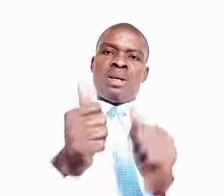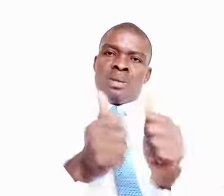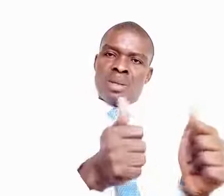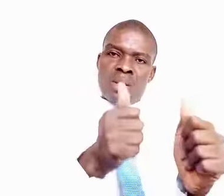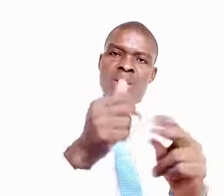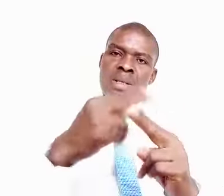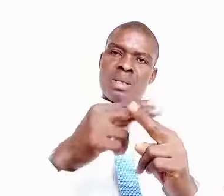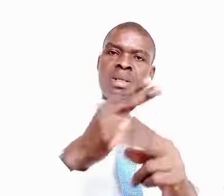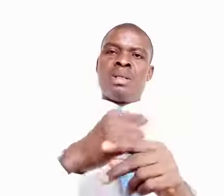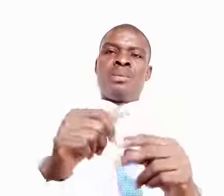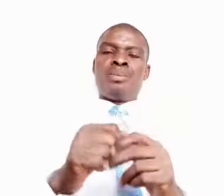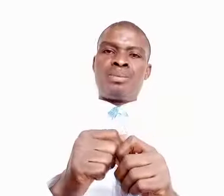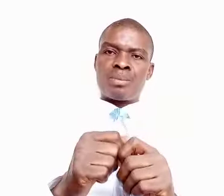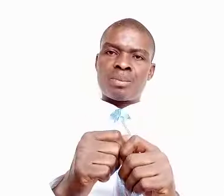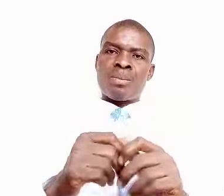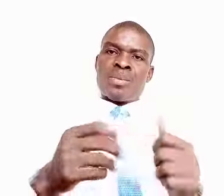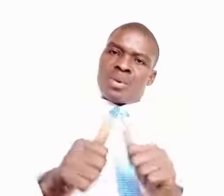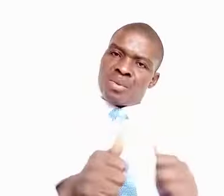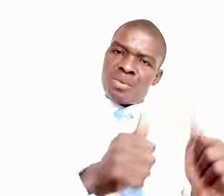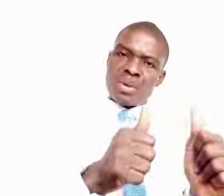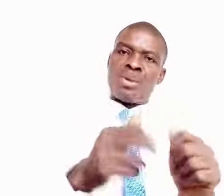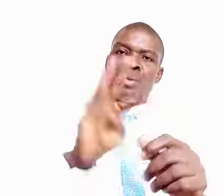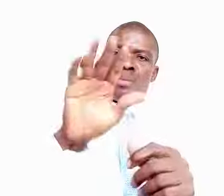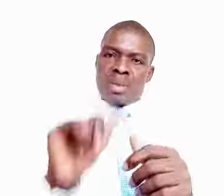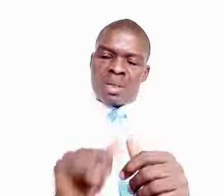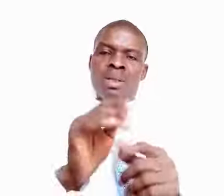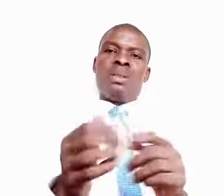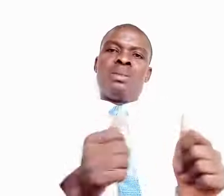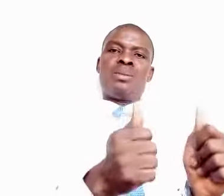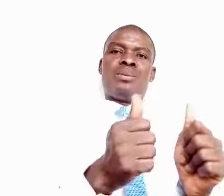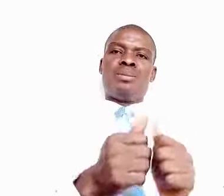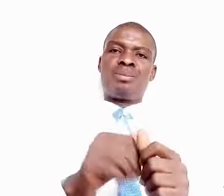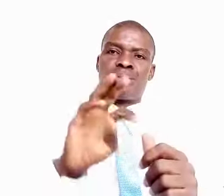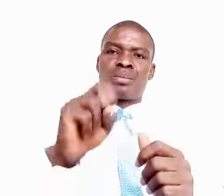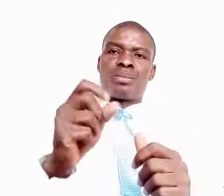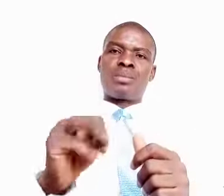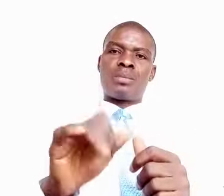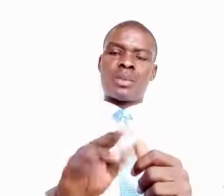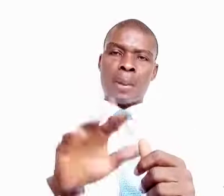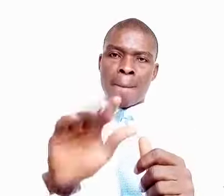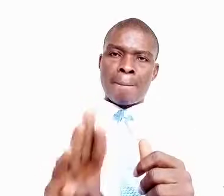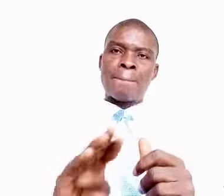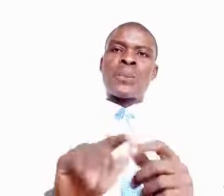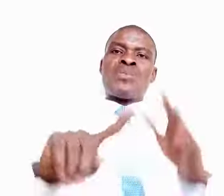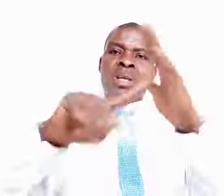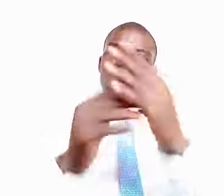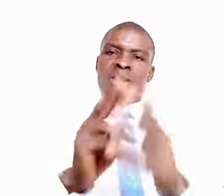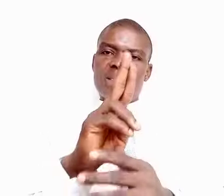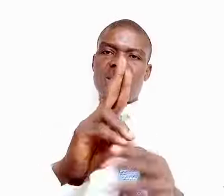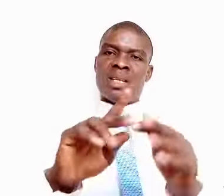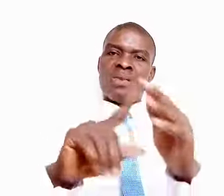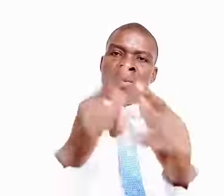in beneath, followed by an unstressed syllable, him. So this line of poetry has 4